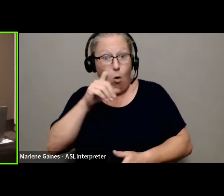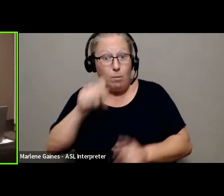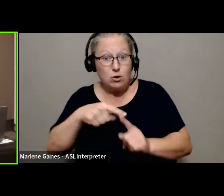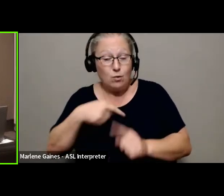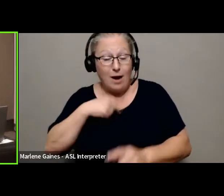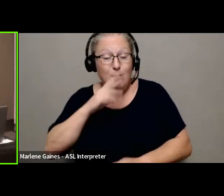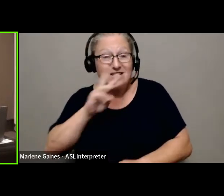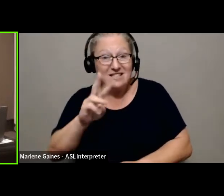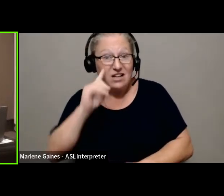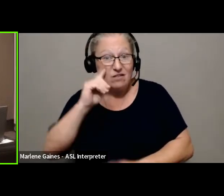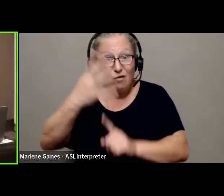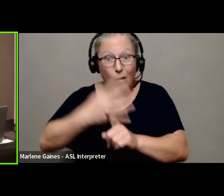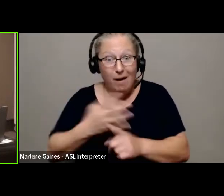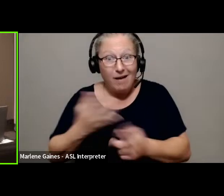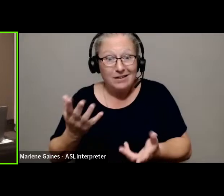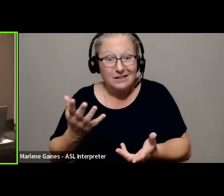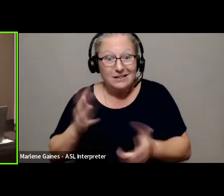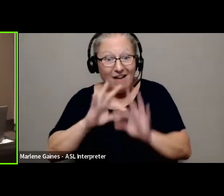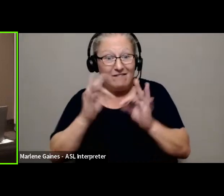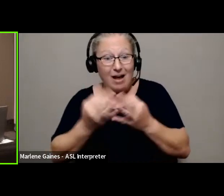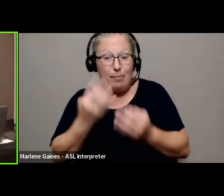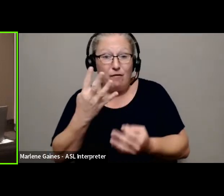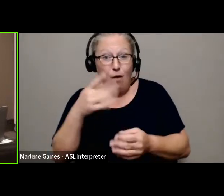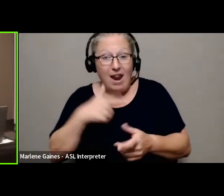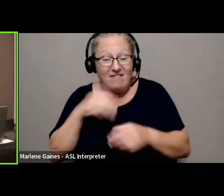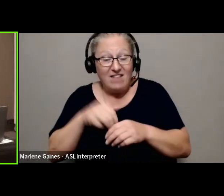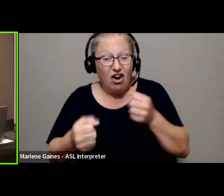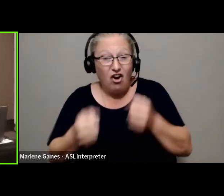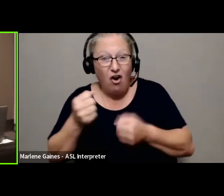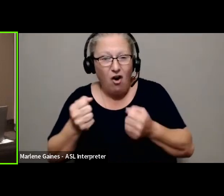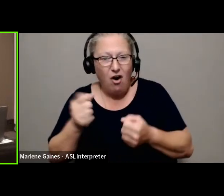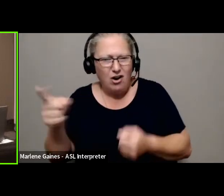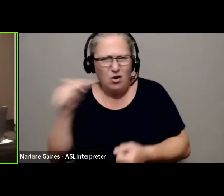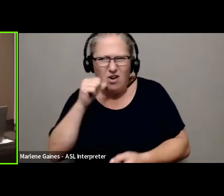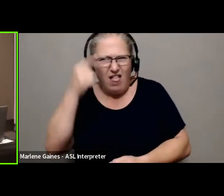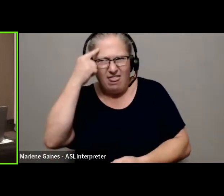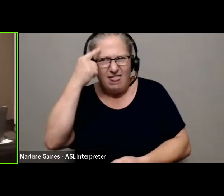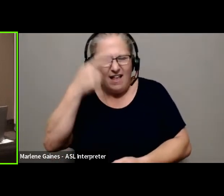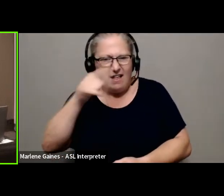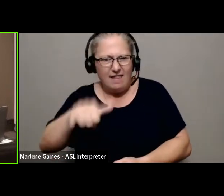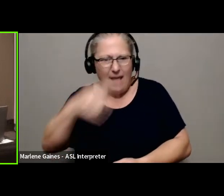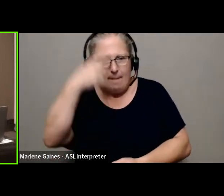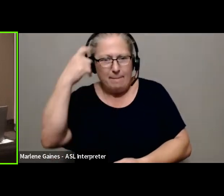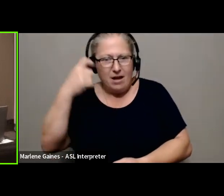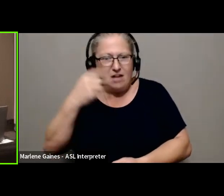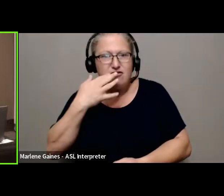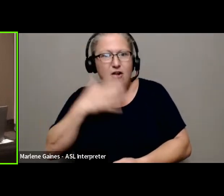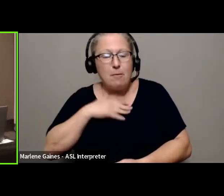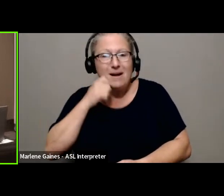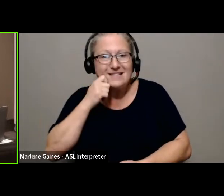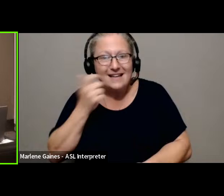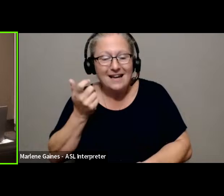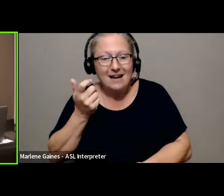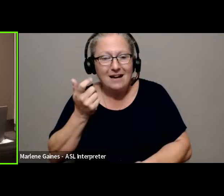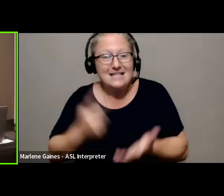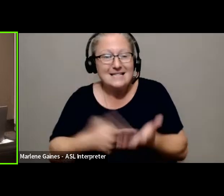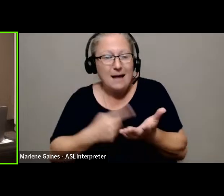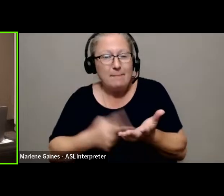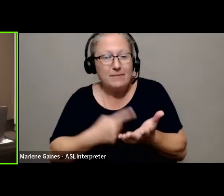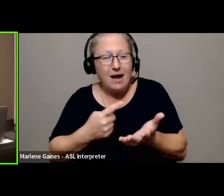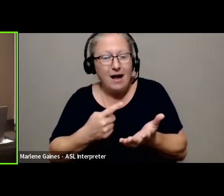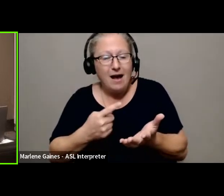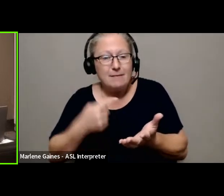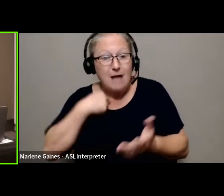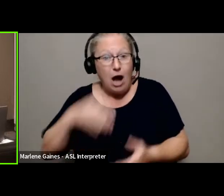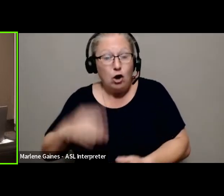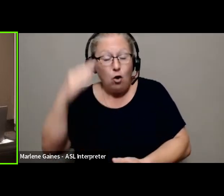years old for 4 months, family of 4 living in a car? You wouldn't think that because of the color of my skin. So sometimes I